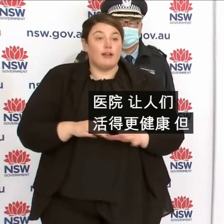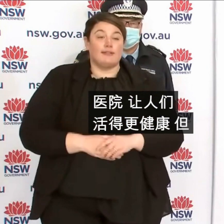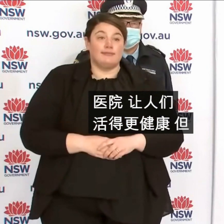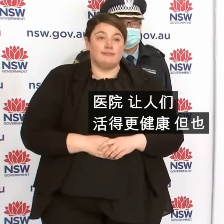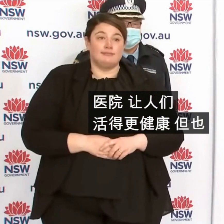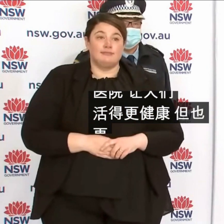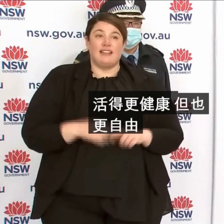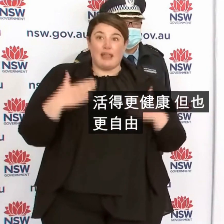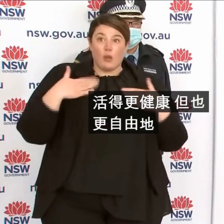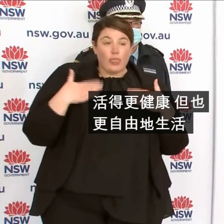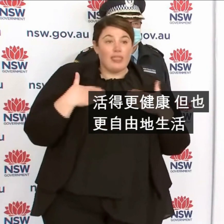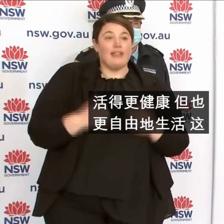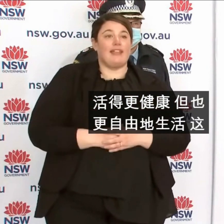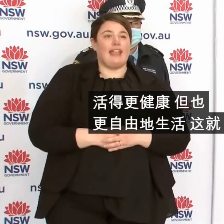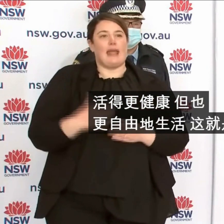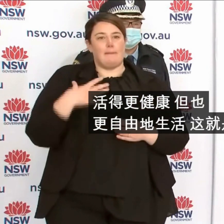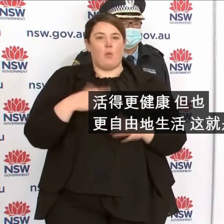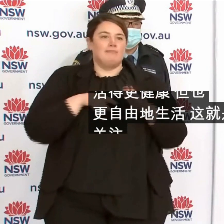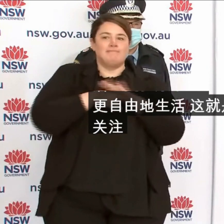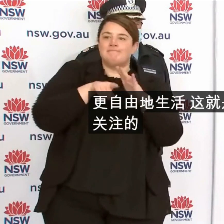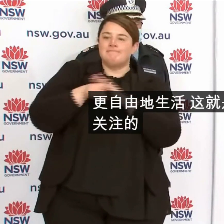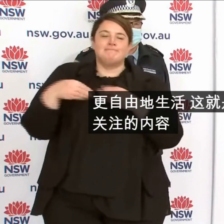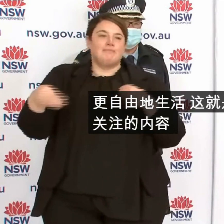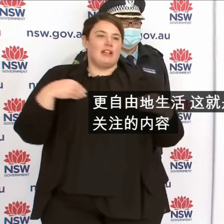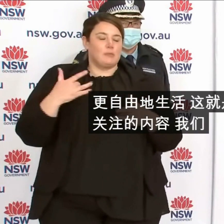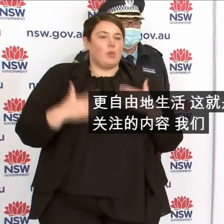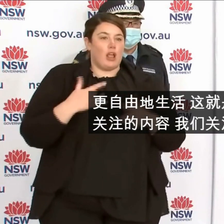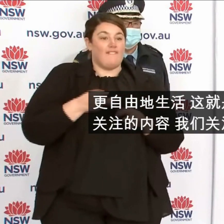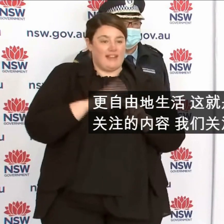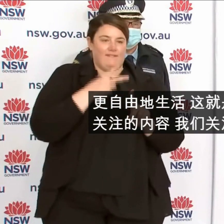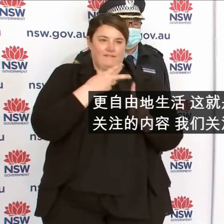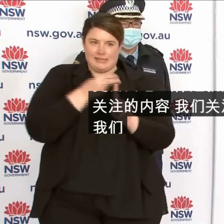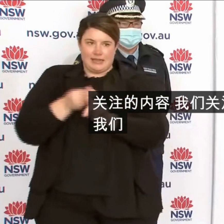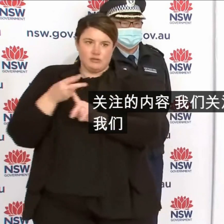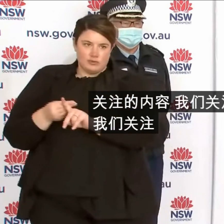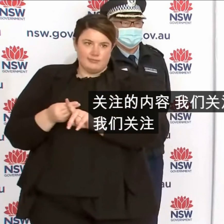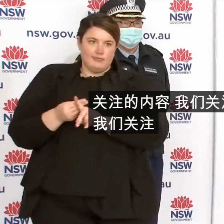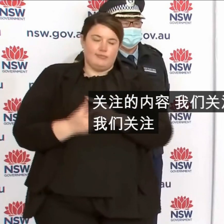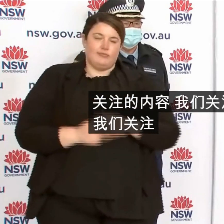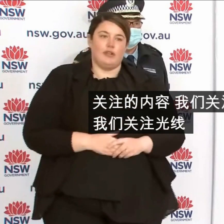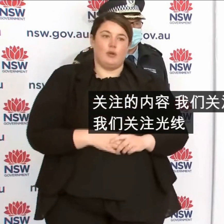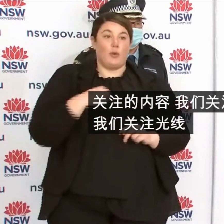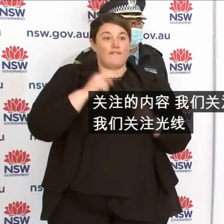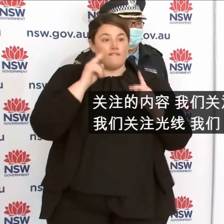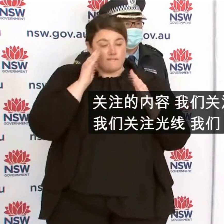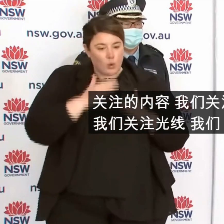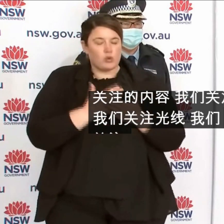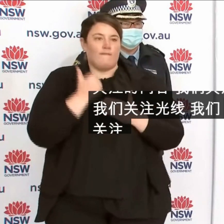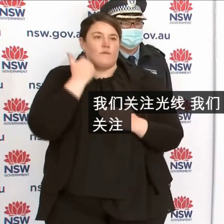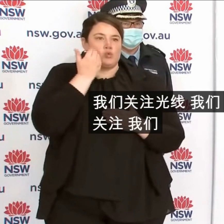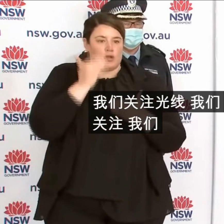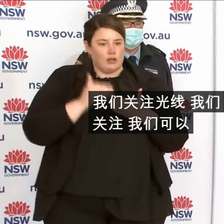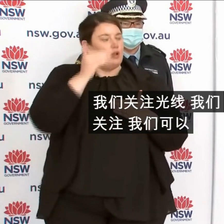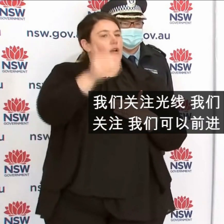but also live life more freely. And that is what we're focused on. We're focused on the roadmap, we're focused on the light, we're